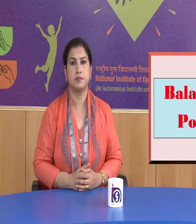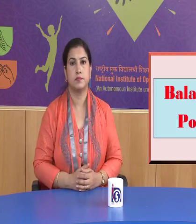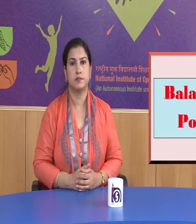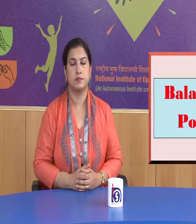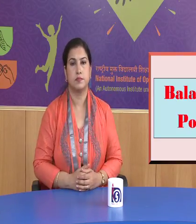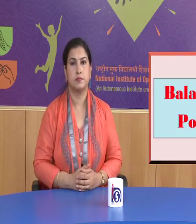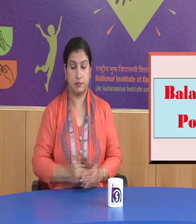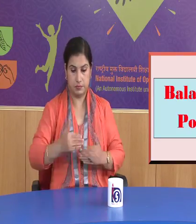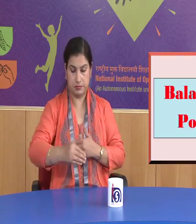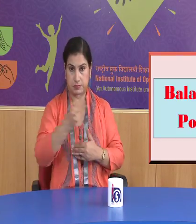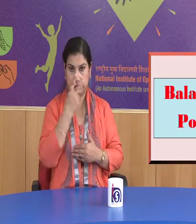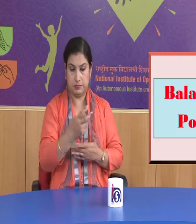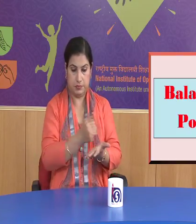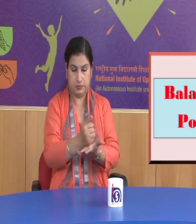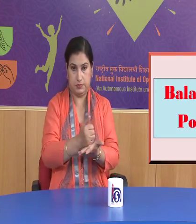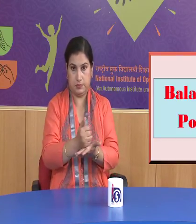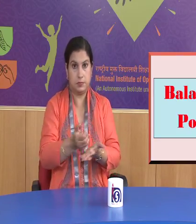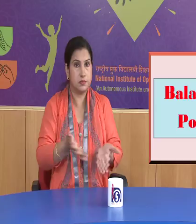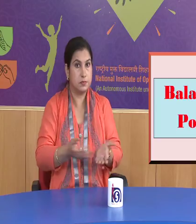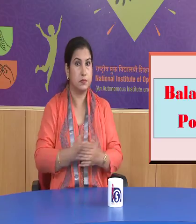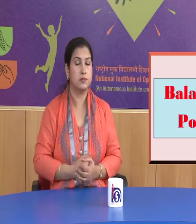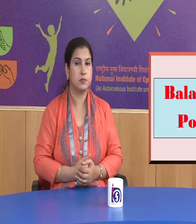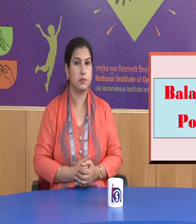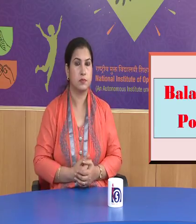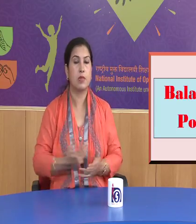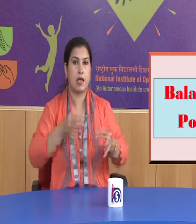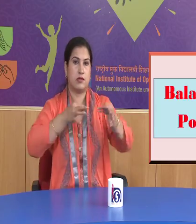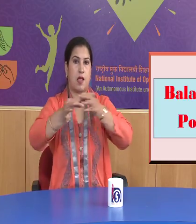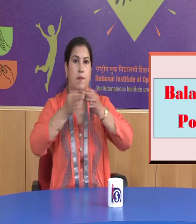Let us try to understand this through an example.